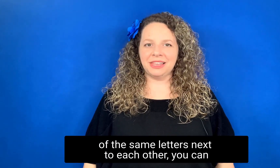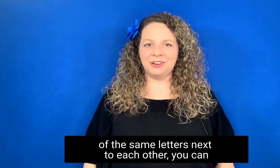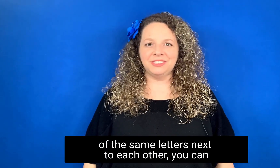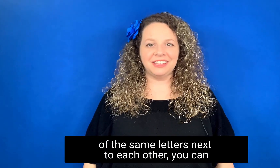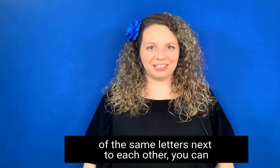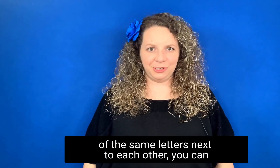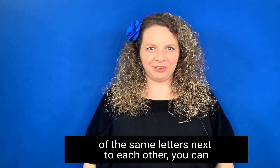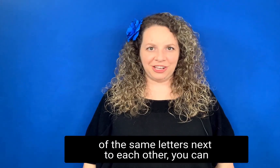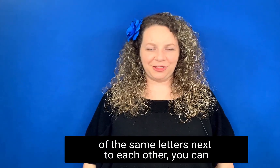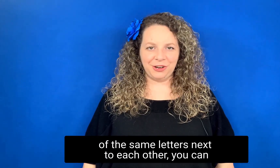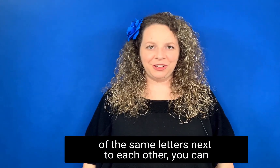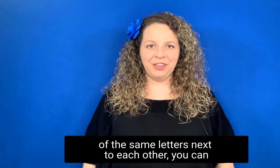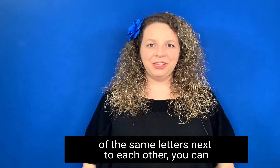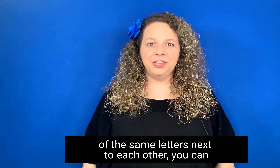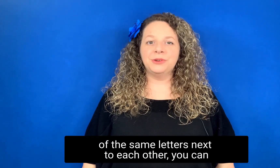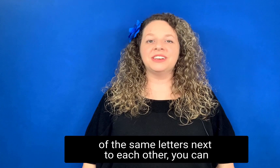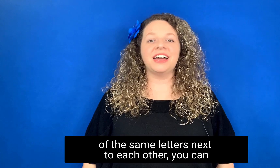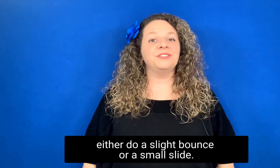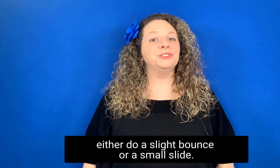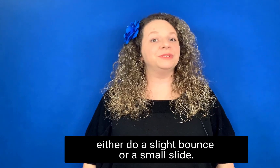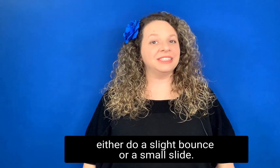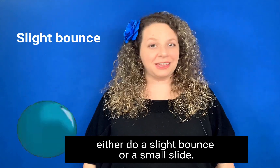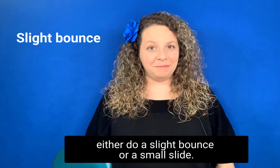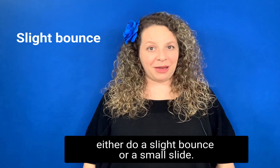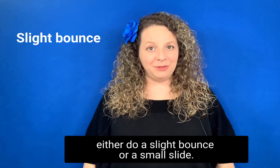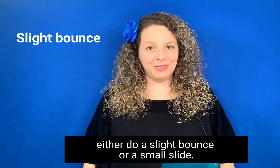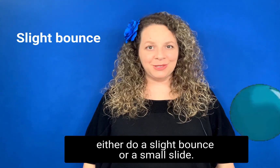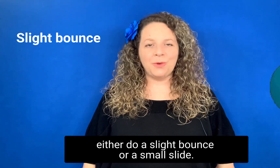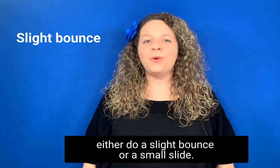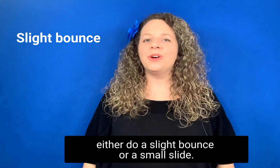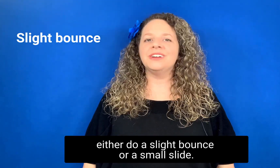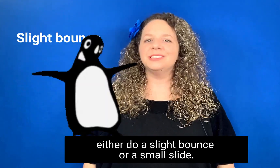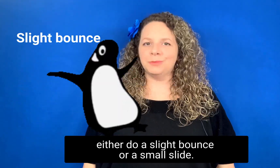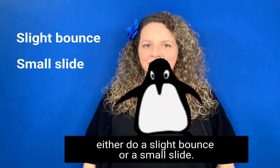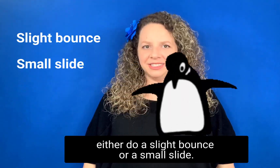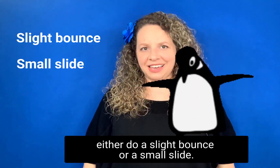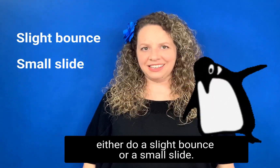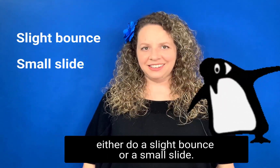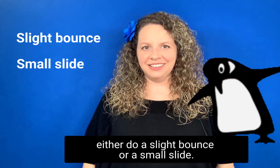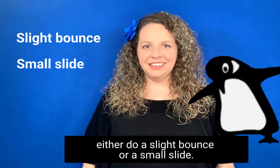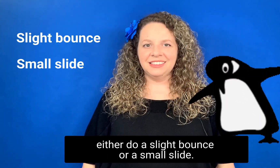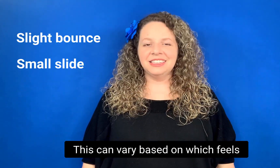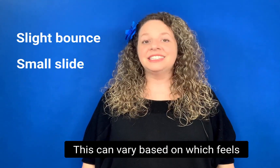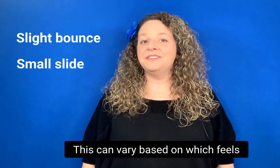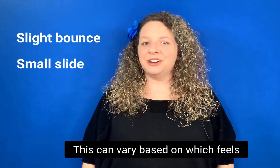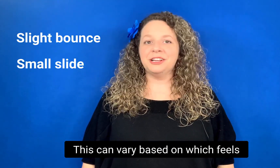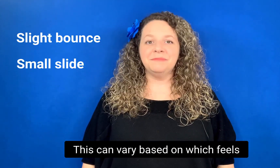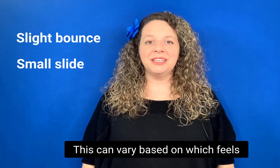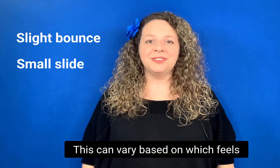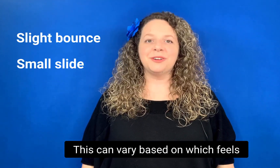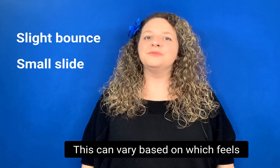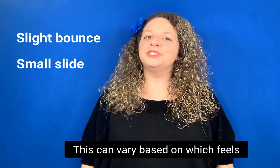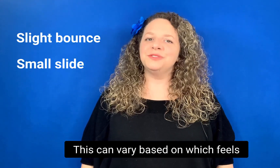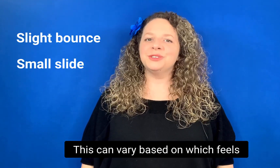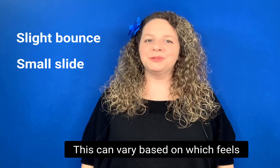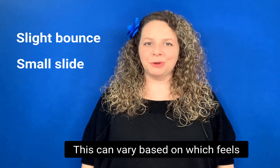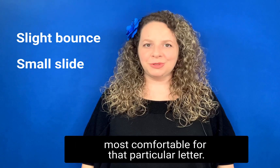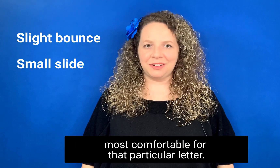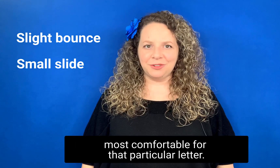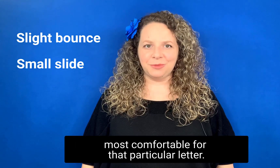letters next to each other, you can either do a slight bounce or a small slide. This can vary based on which feels most comfortable